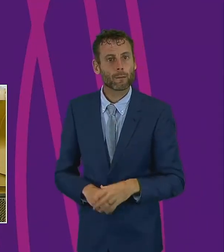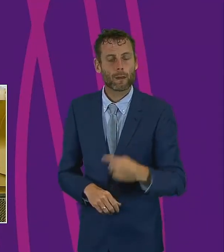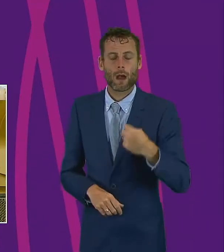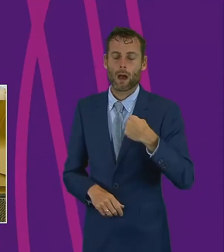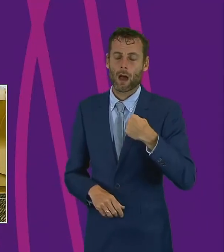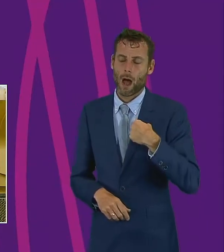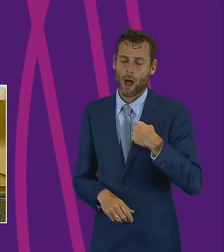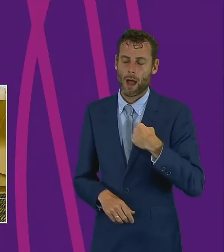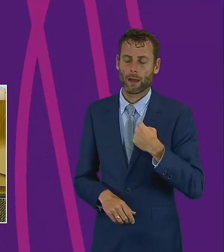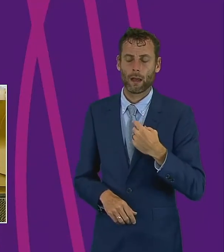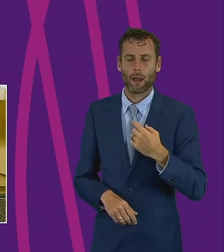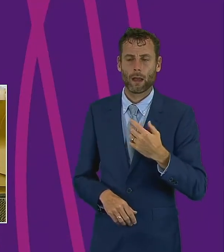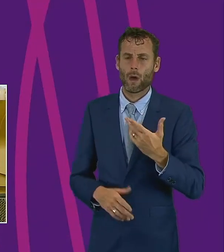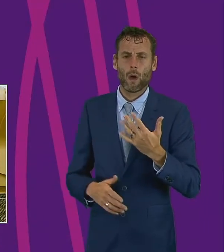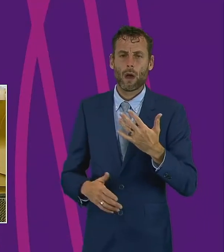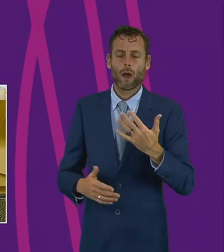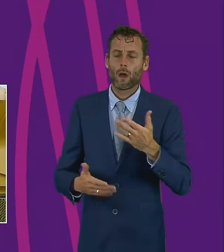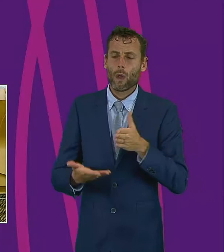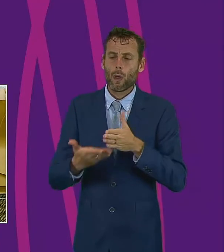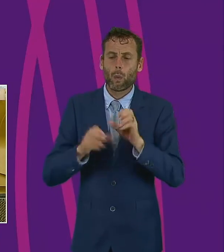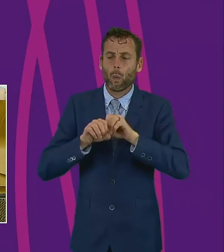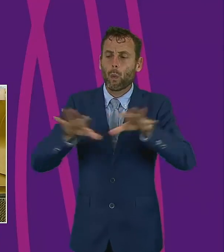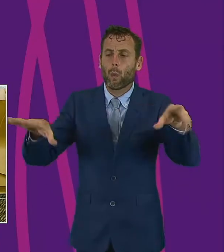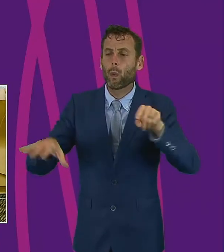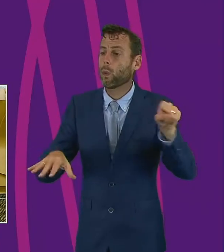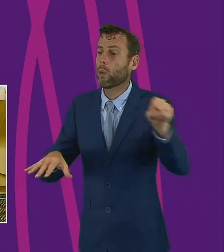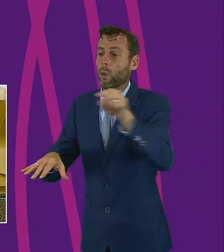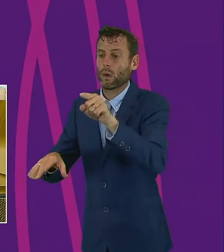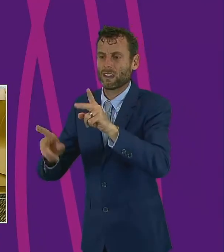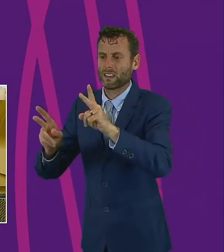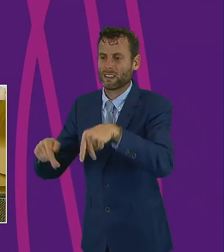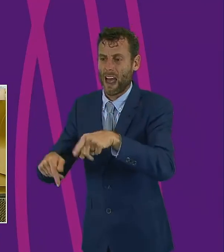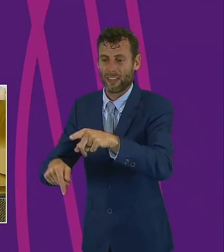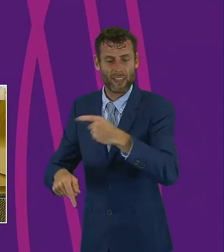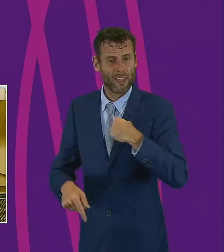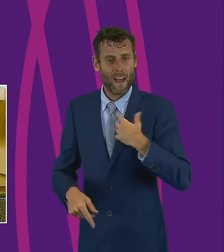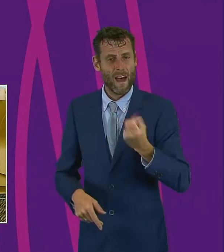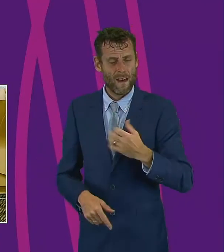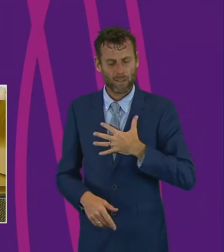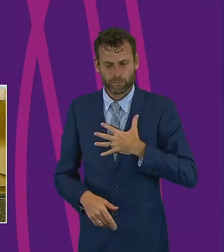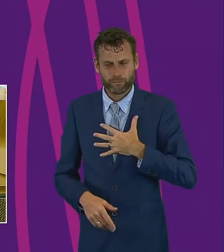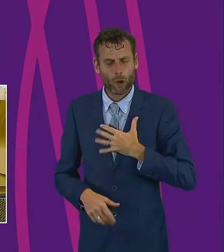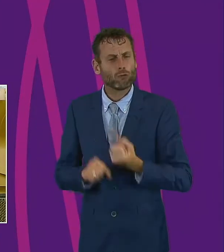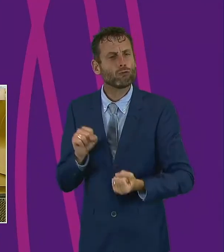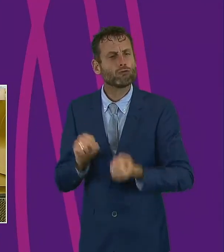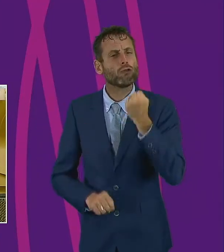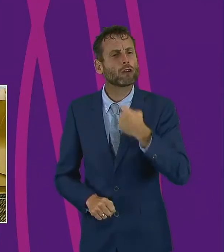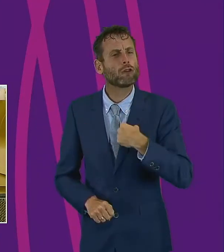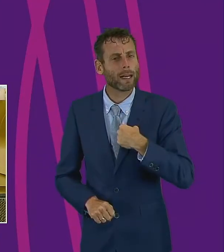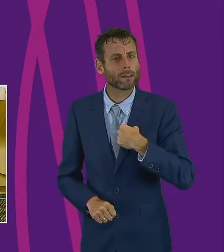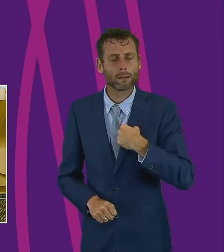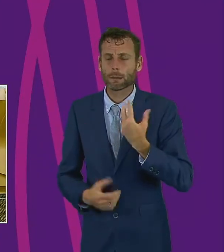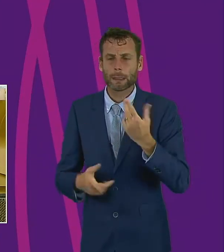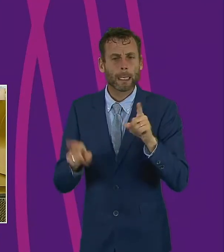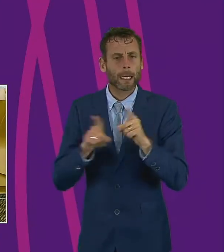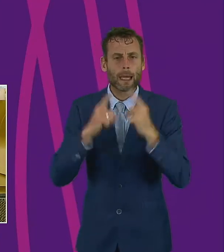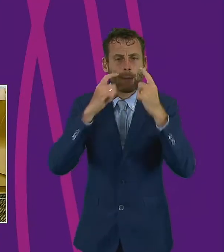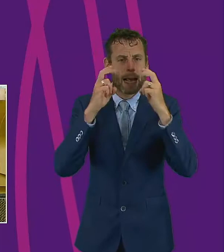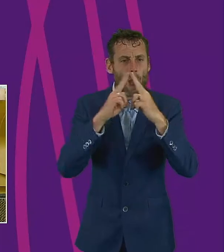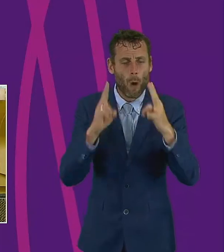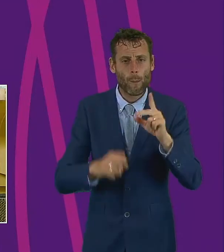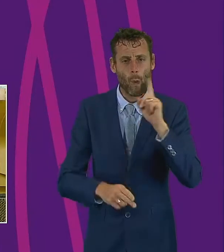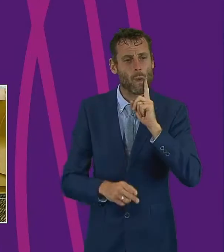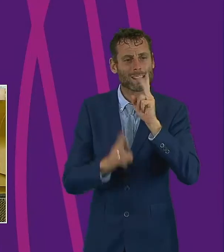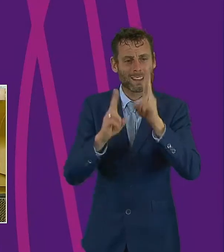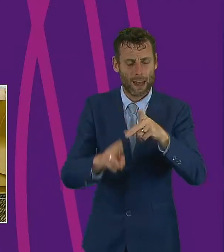regret every death from this, and I regret the situation in care homes, but it was the case, and not